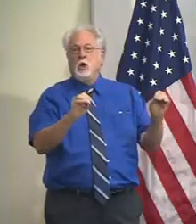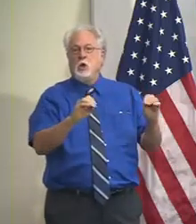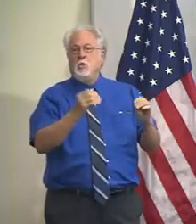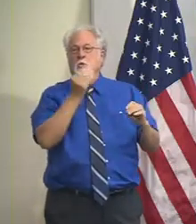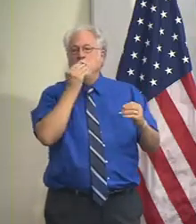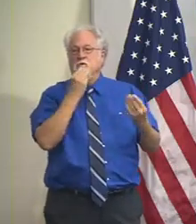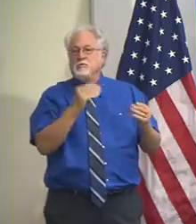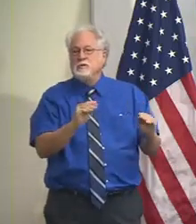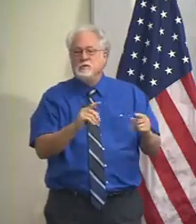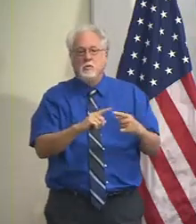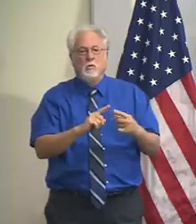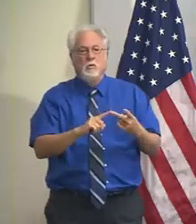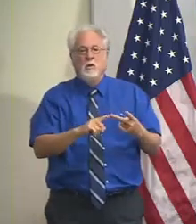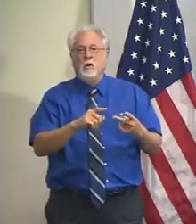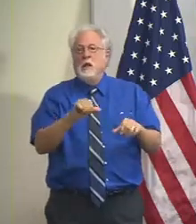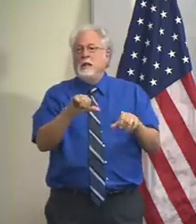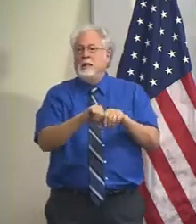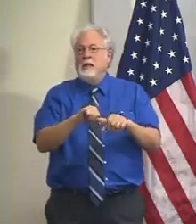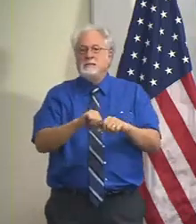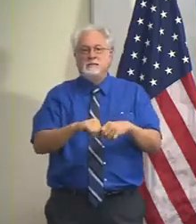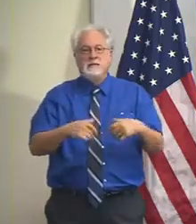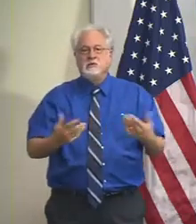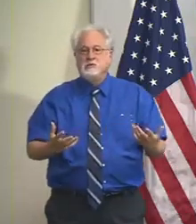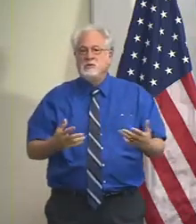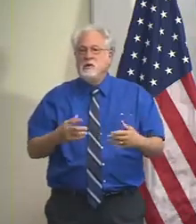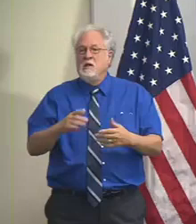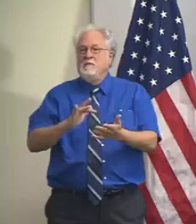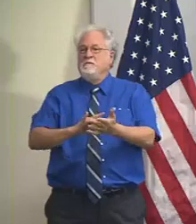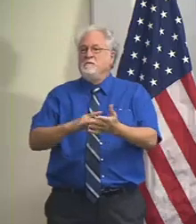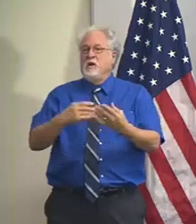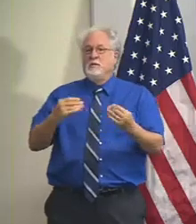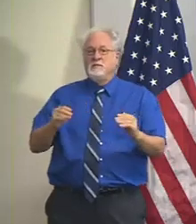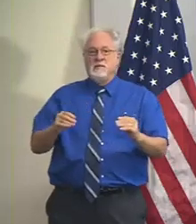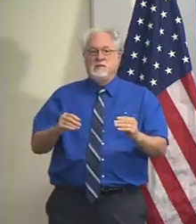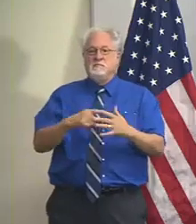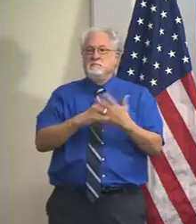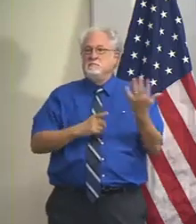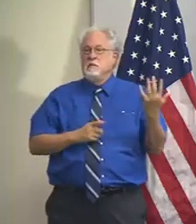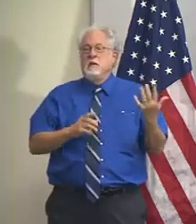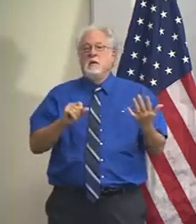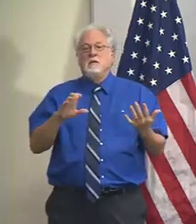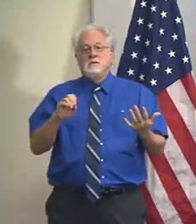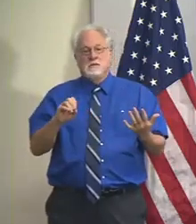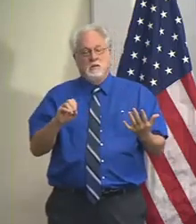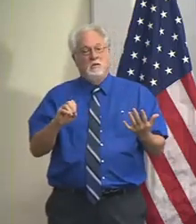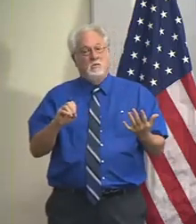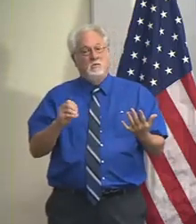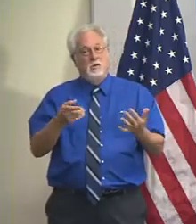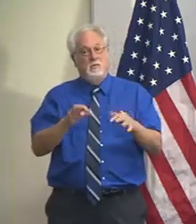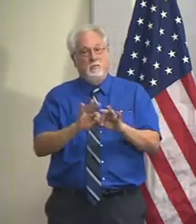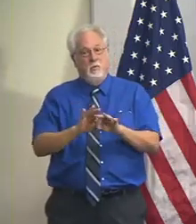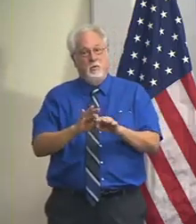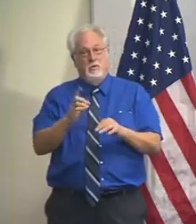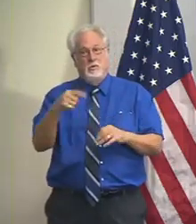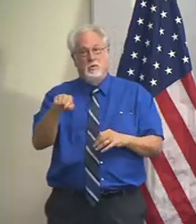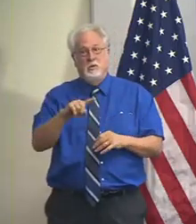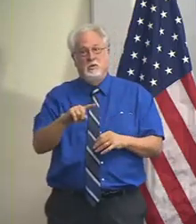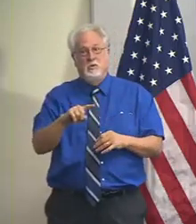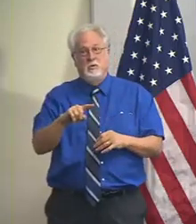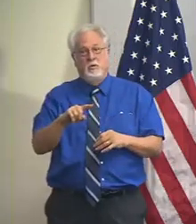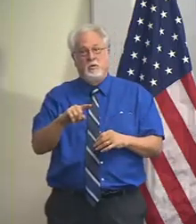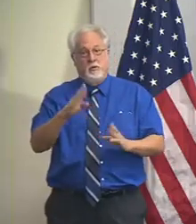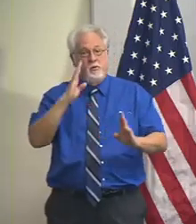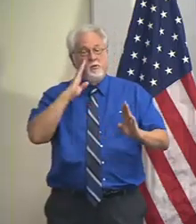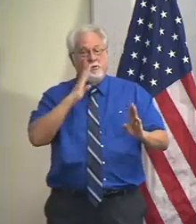grocery store, gas station, pharmacy, those sorts of things. So it's really important that you